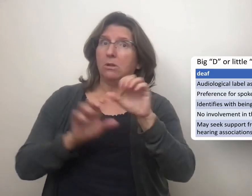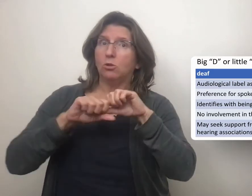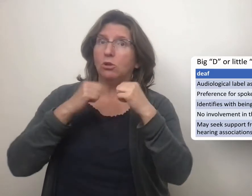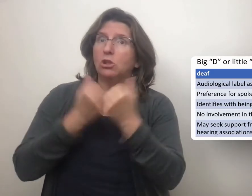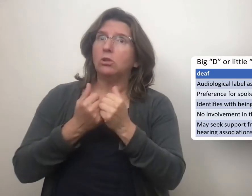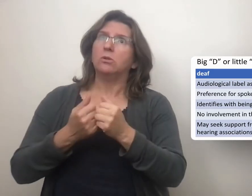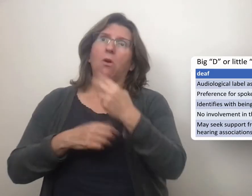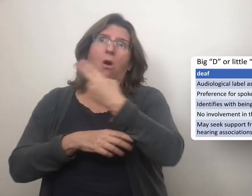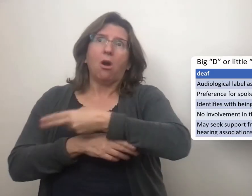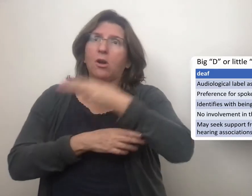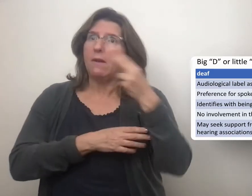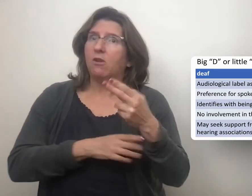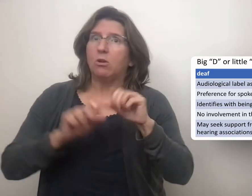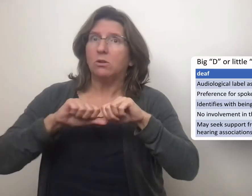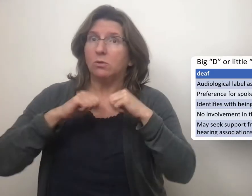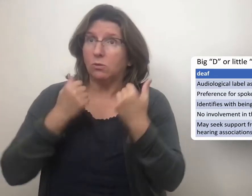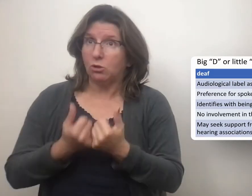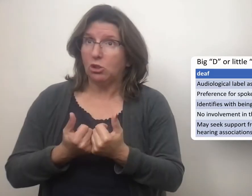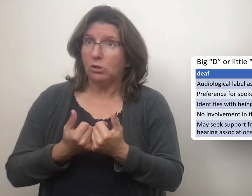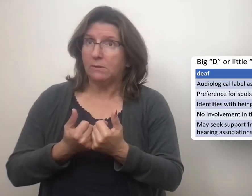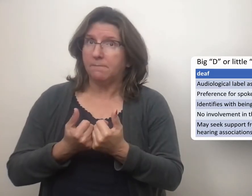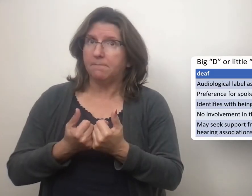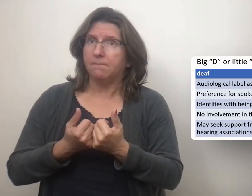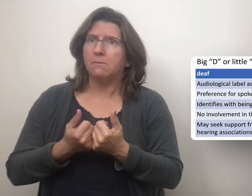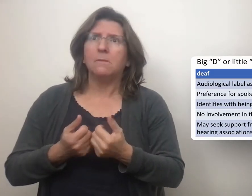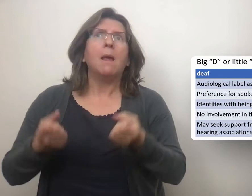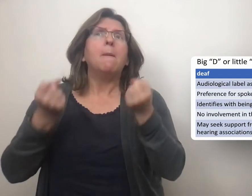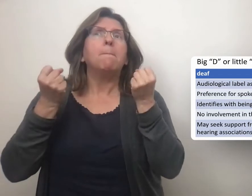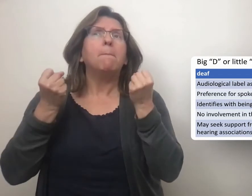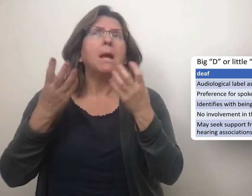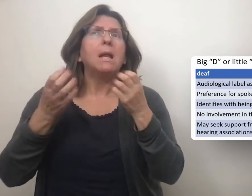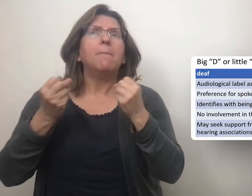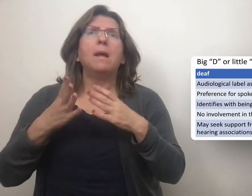seek supports from the A.G. Bell Association or Hard of Hearing associations.